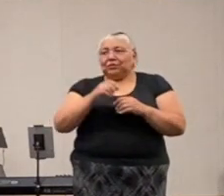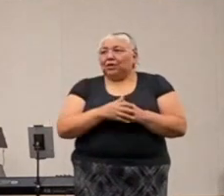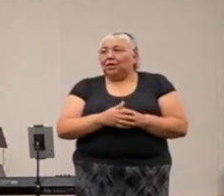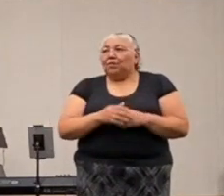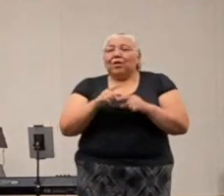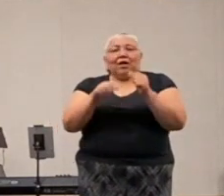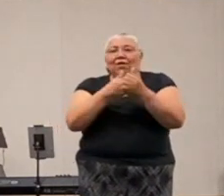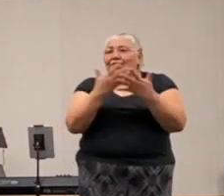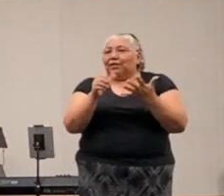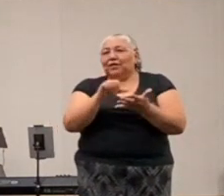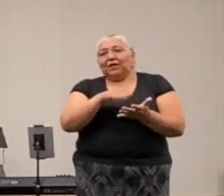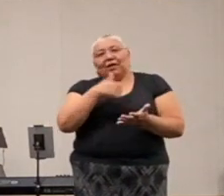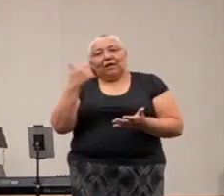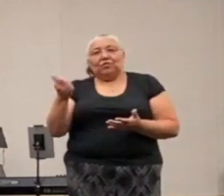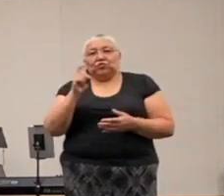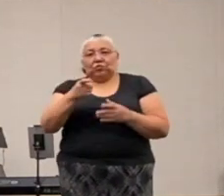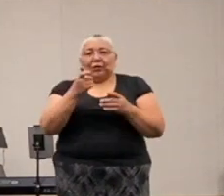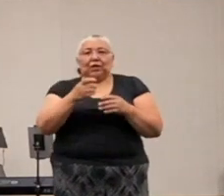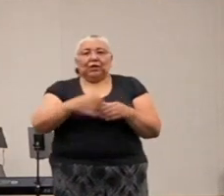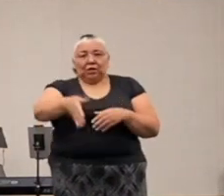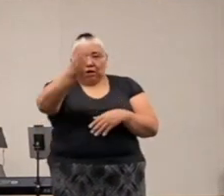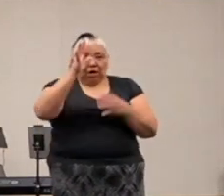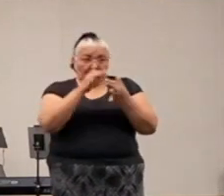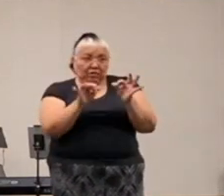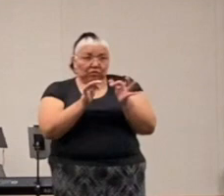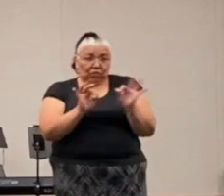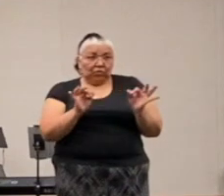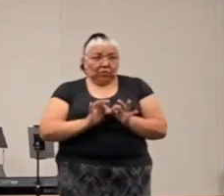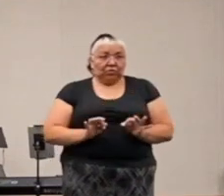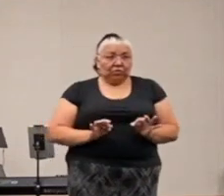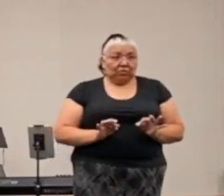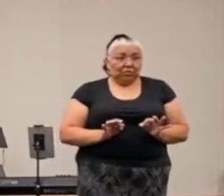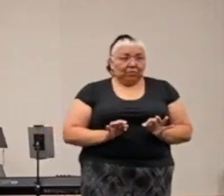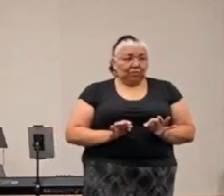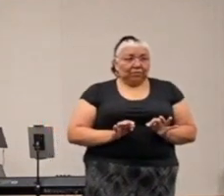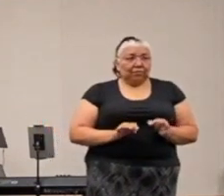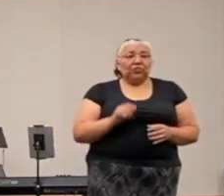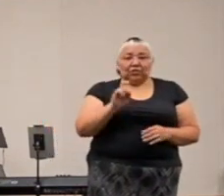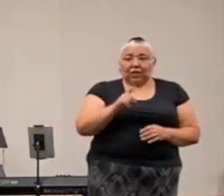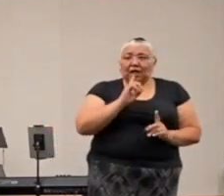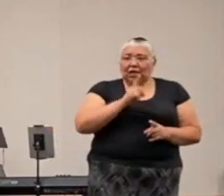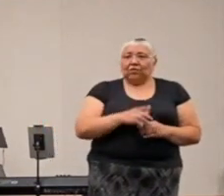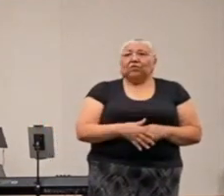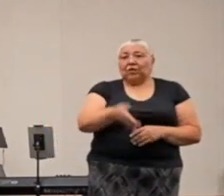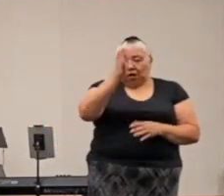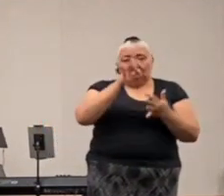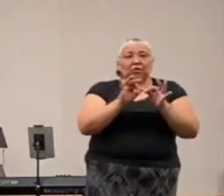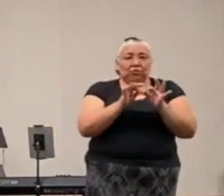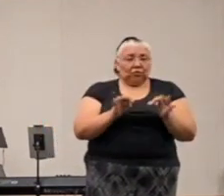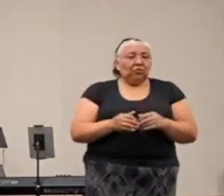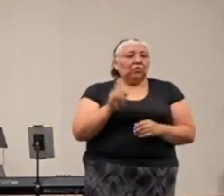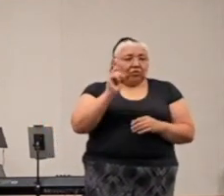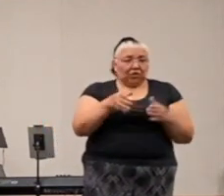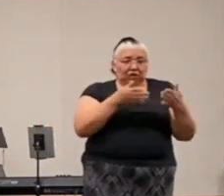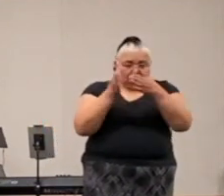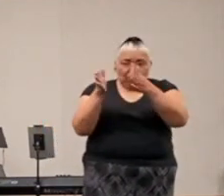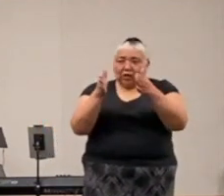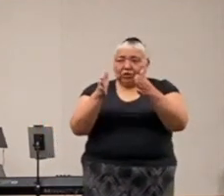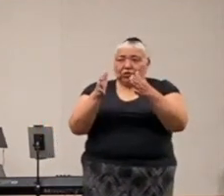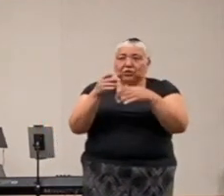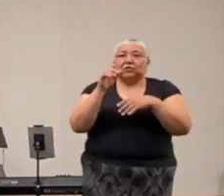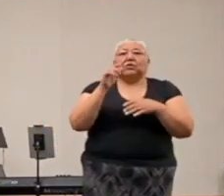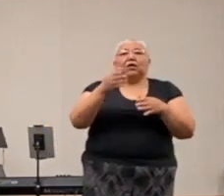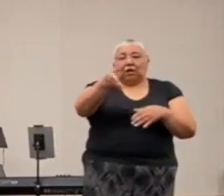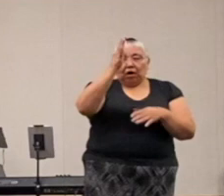Everything should come out of God's Word. You need answers? God's word. You need direction?